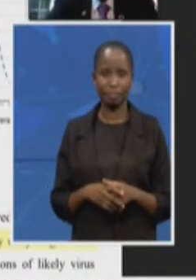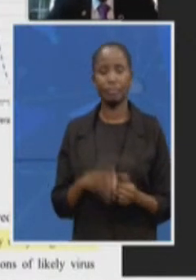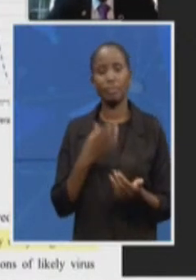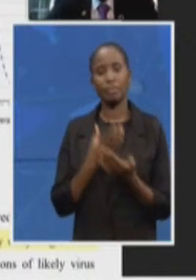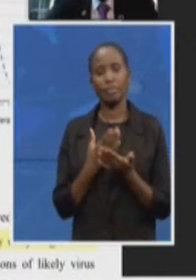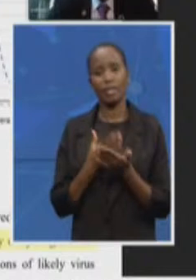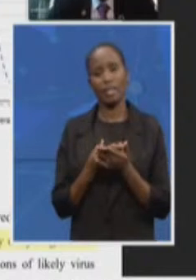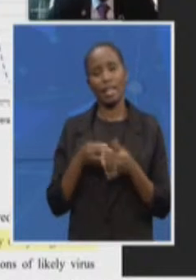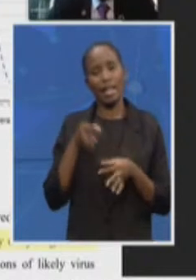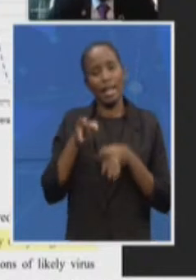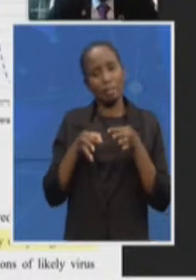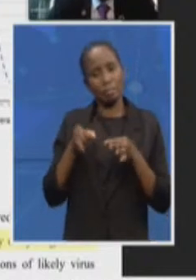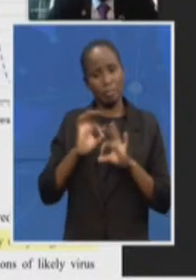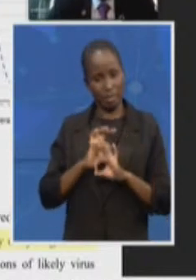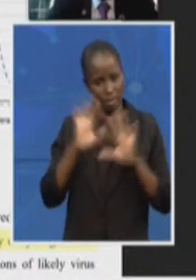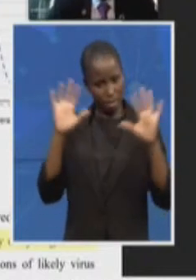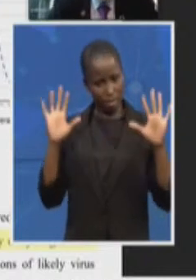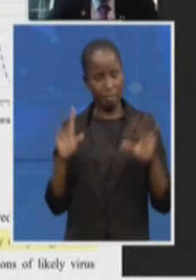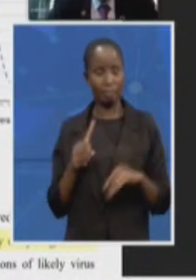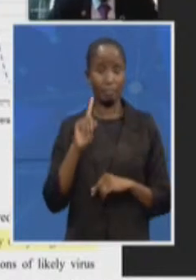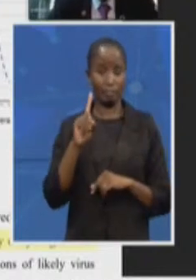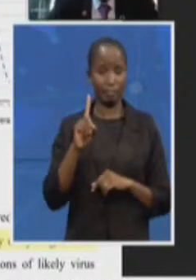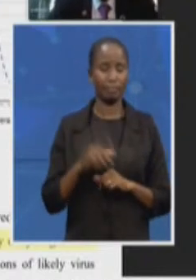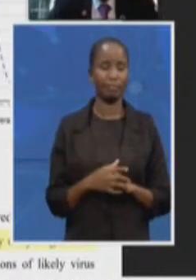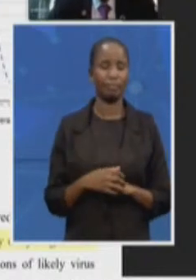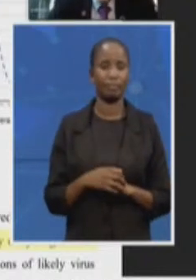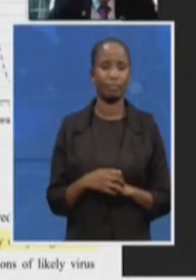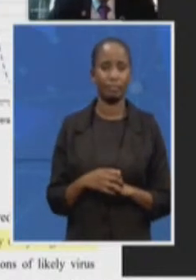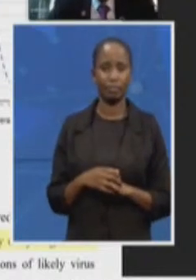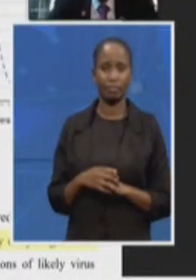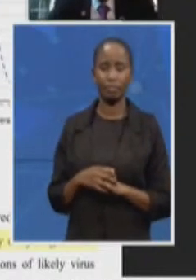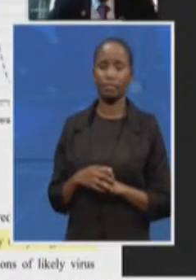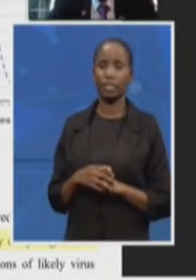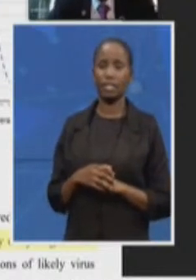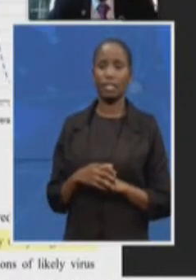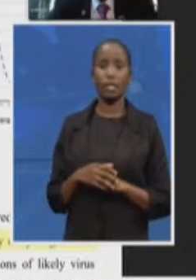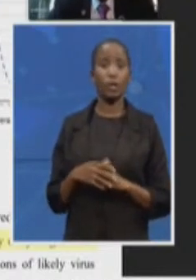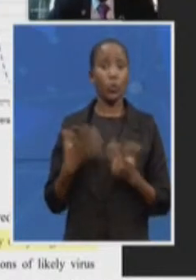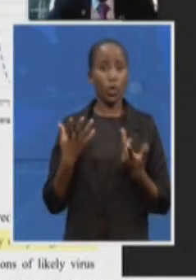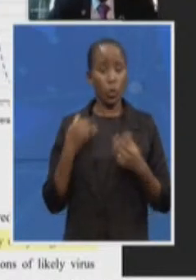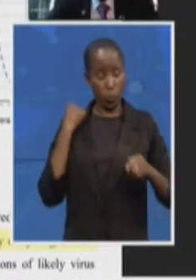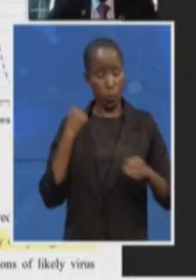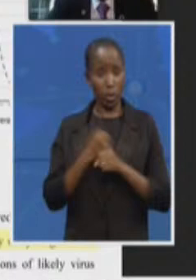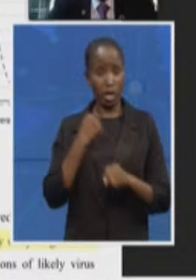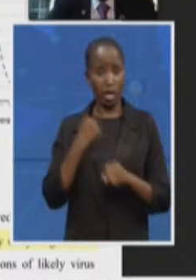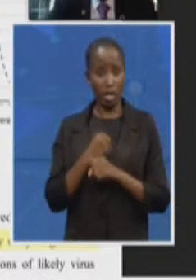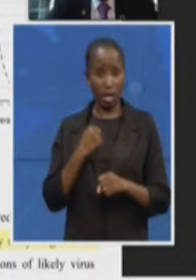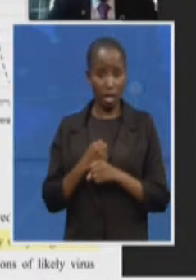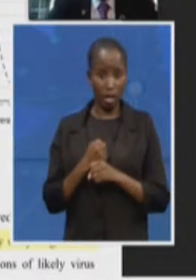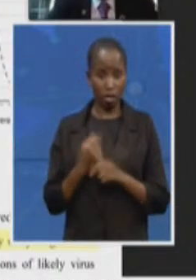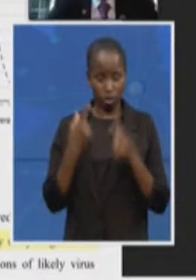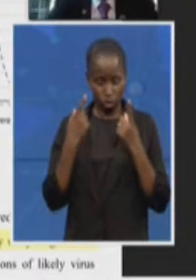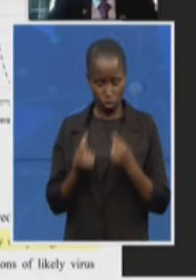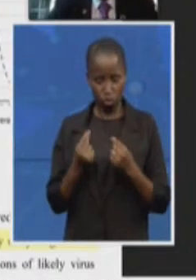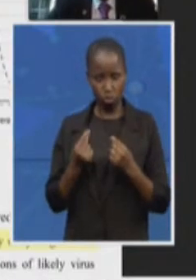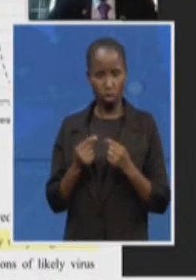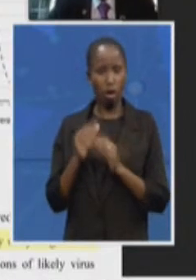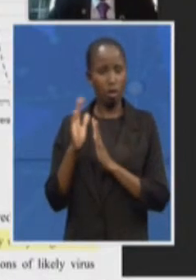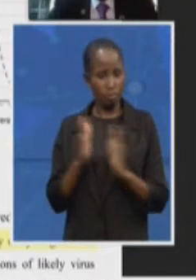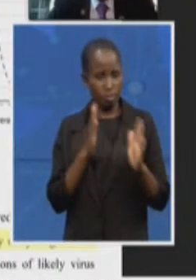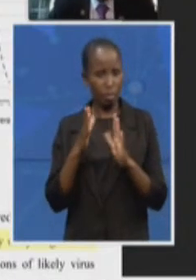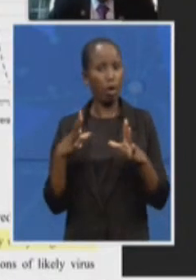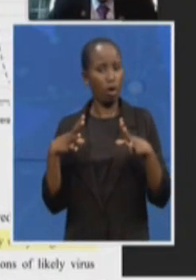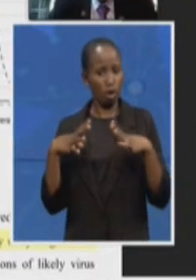caught with our pants down. We expected and prepared for a new variant and a fourth wave. As far back